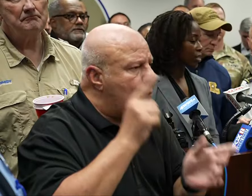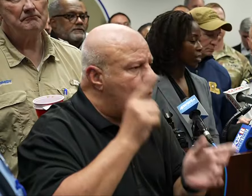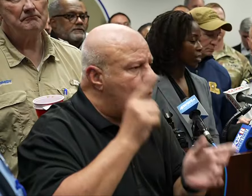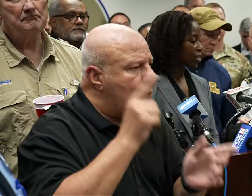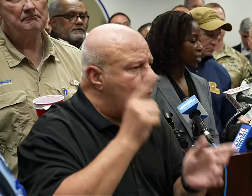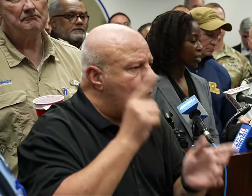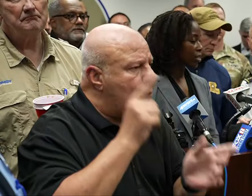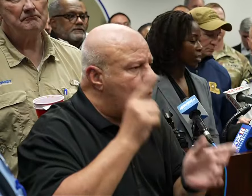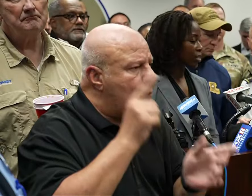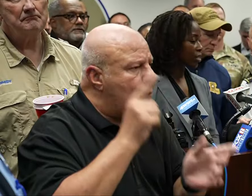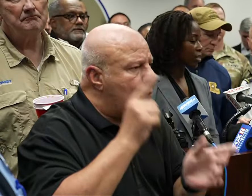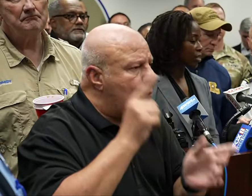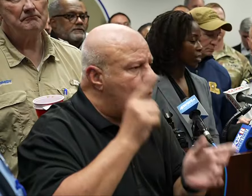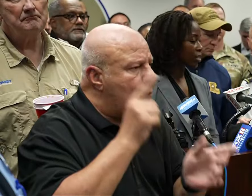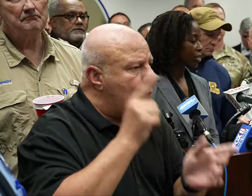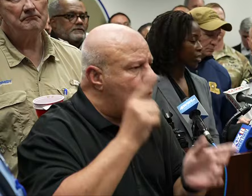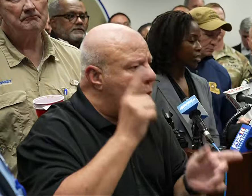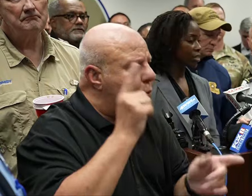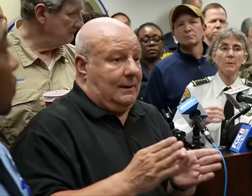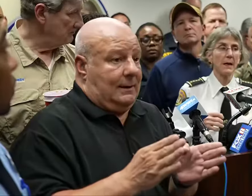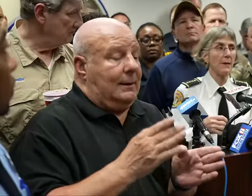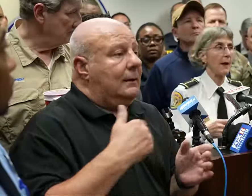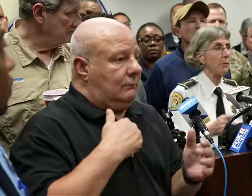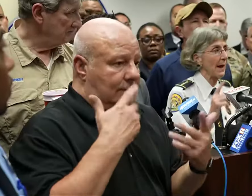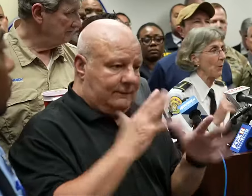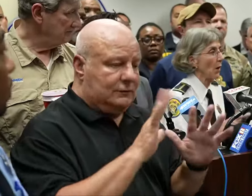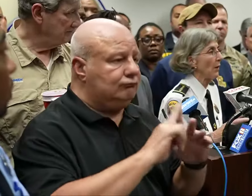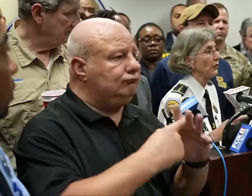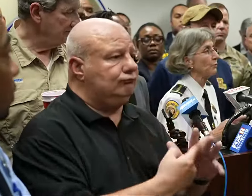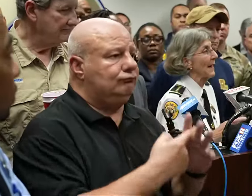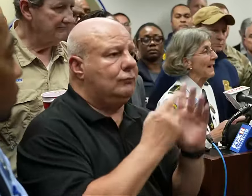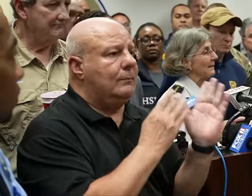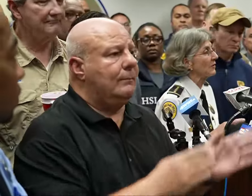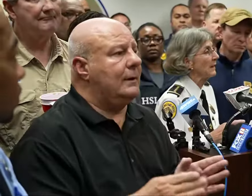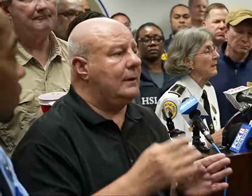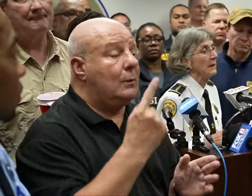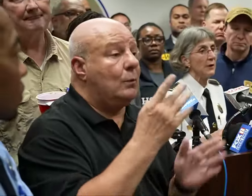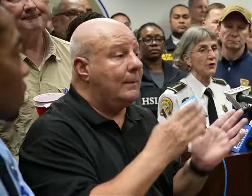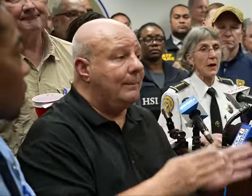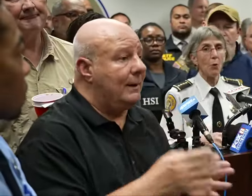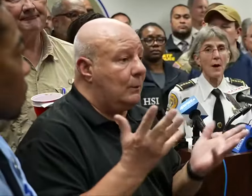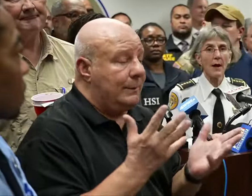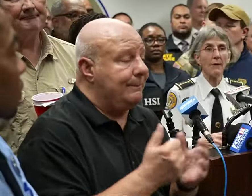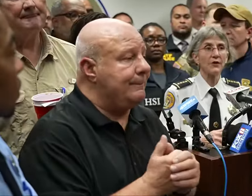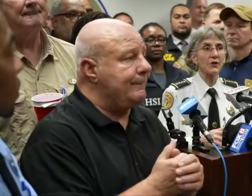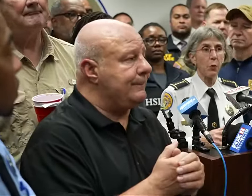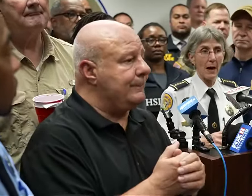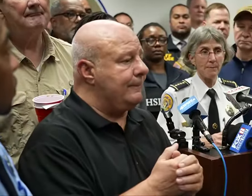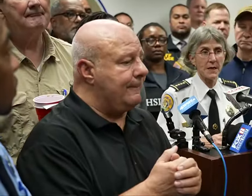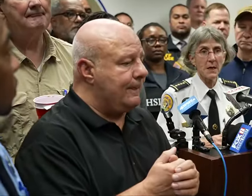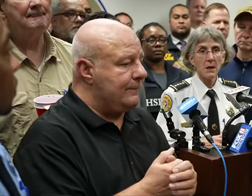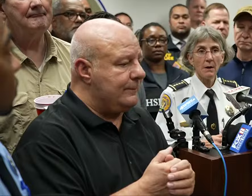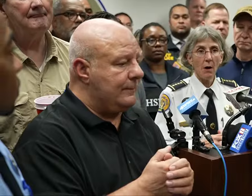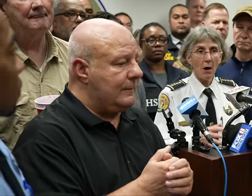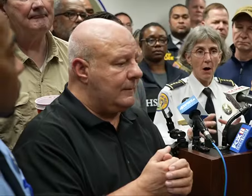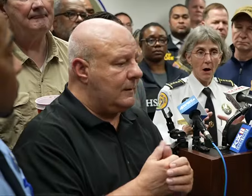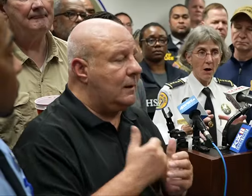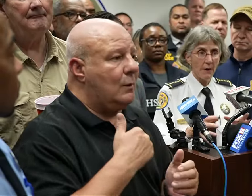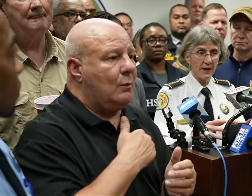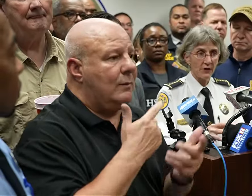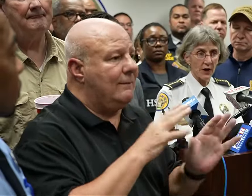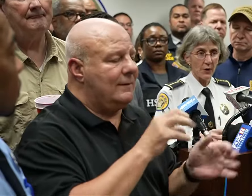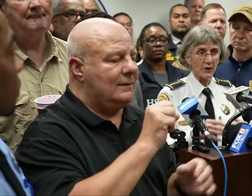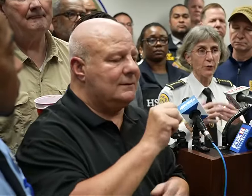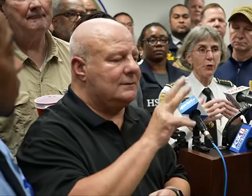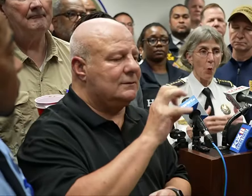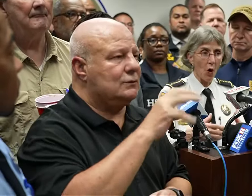share that we have a plan, and we have been implementing that plan. One of those plans is that we have swept all